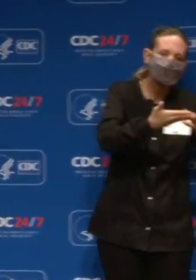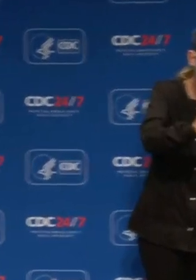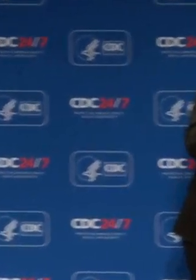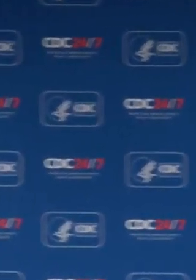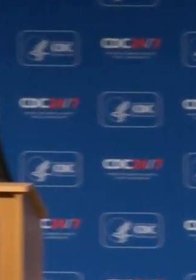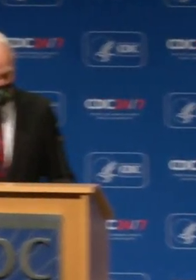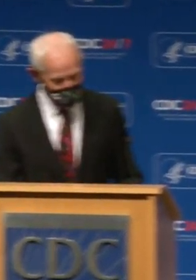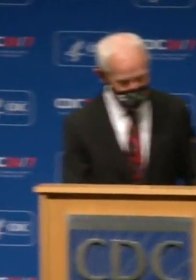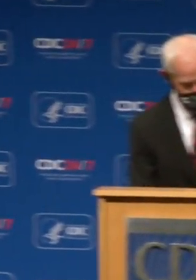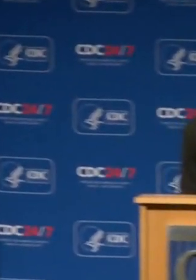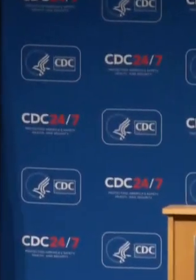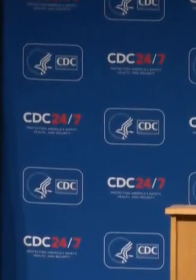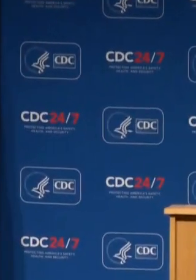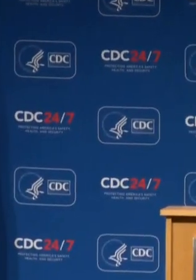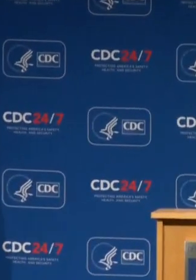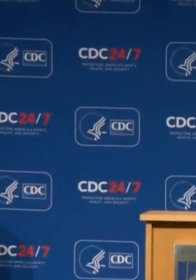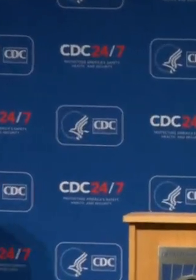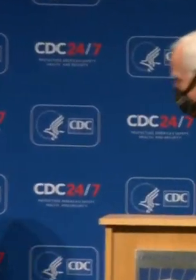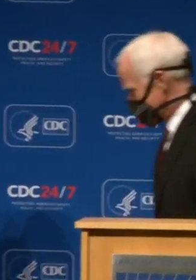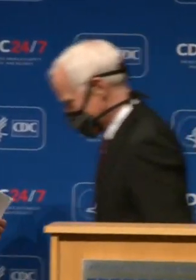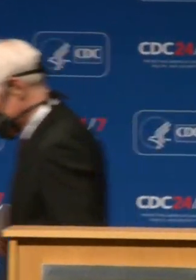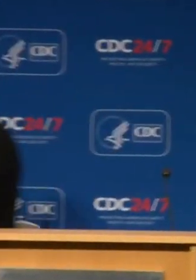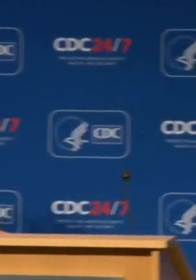you for being here.